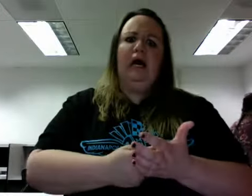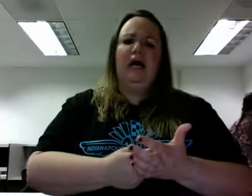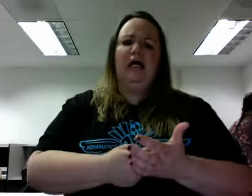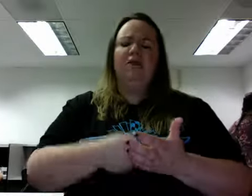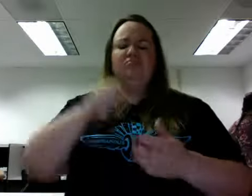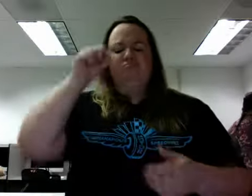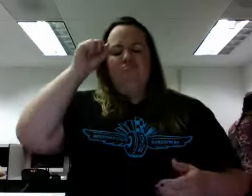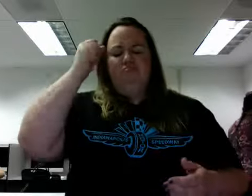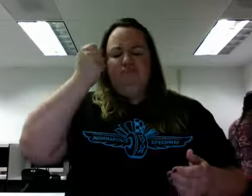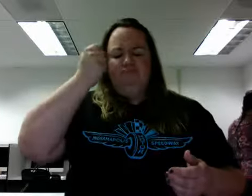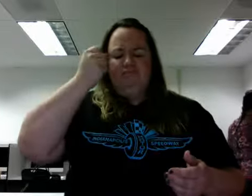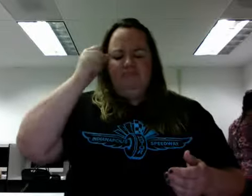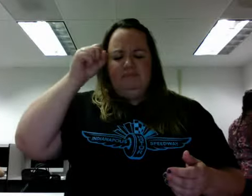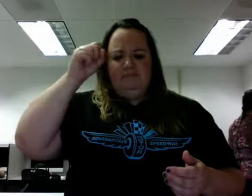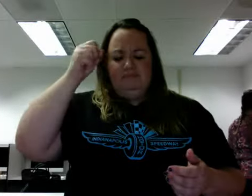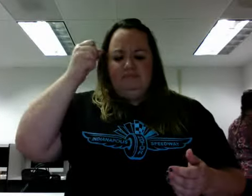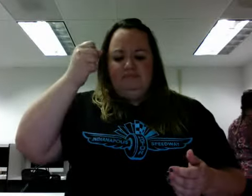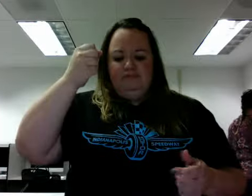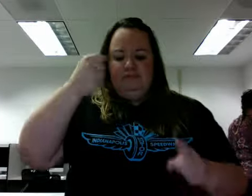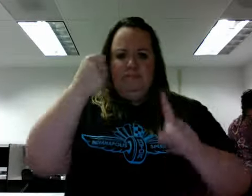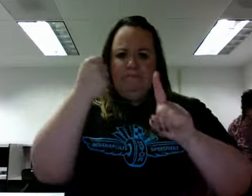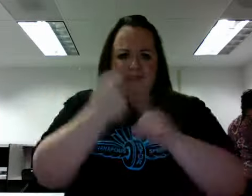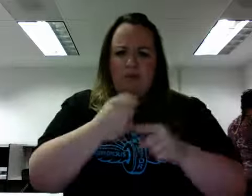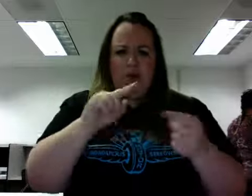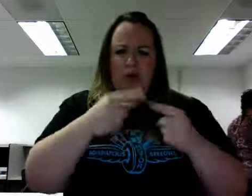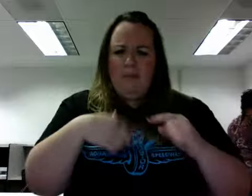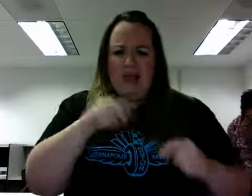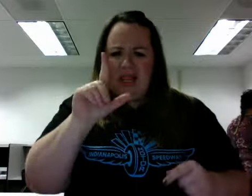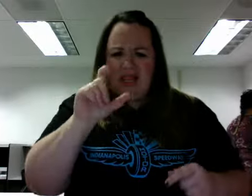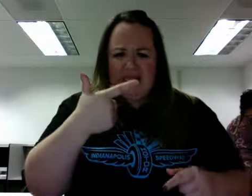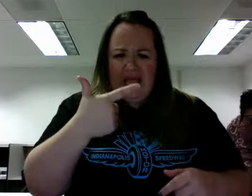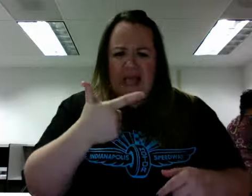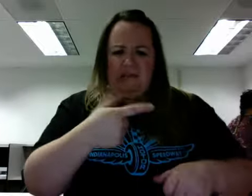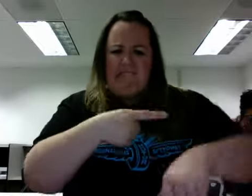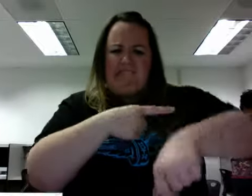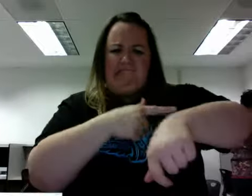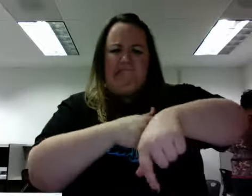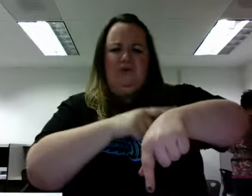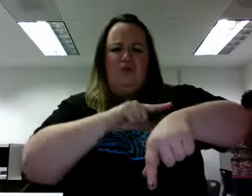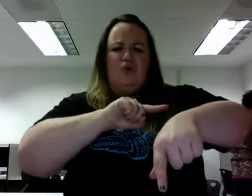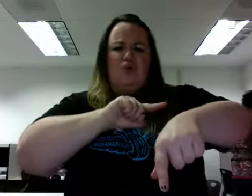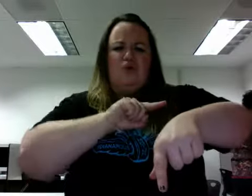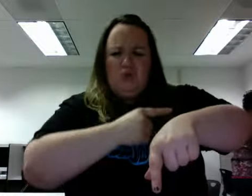got what's called a hairline fracture. He's got a crack that runs down the face of the bone. It's a little